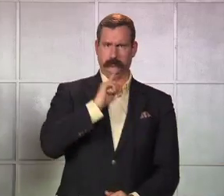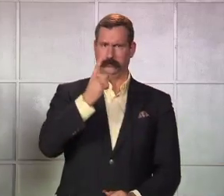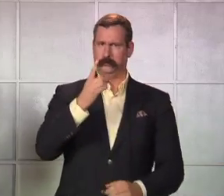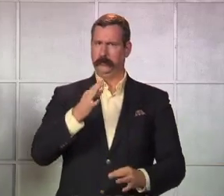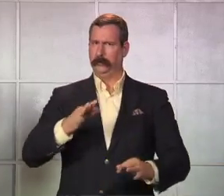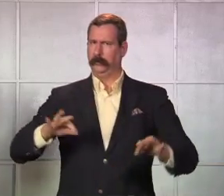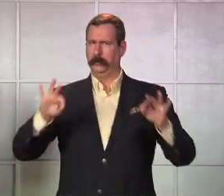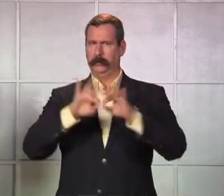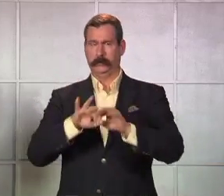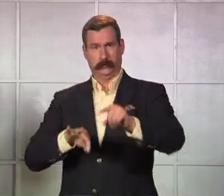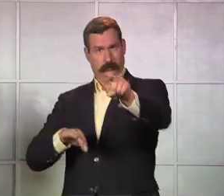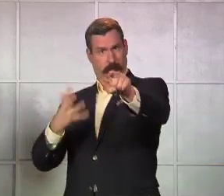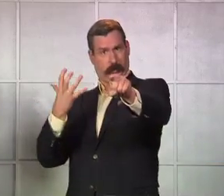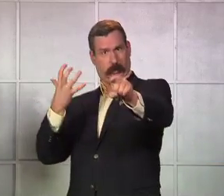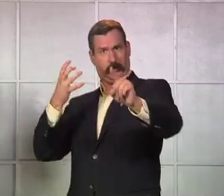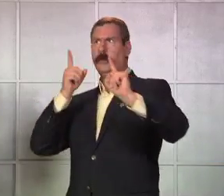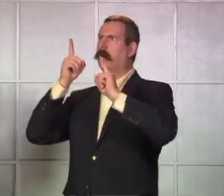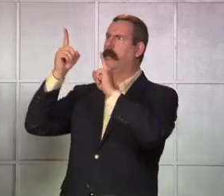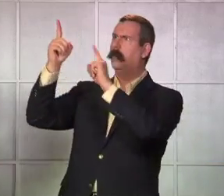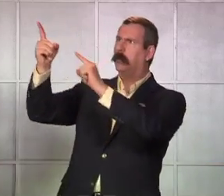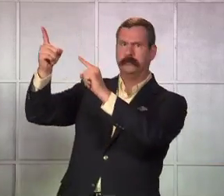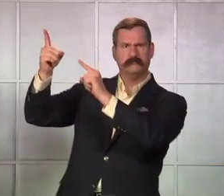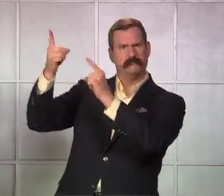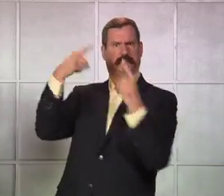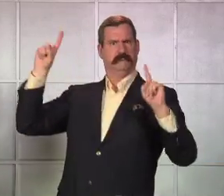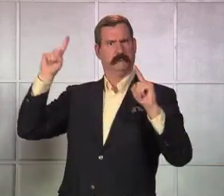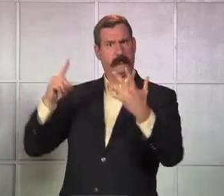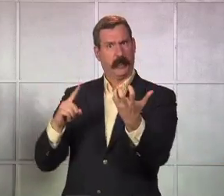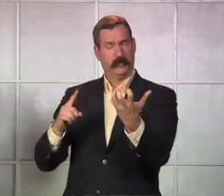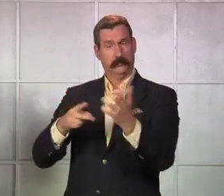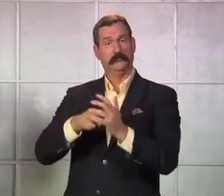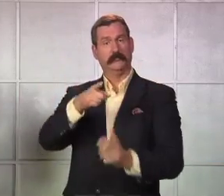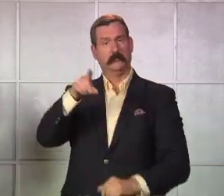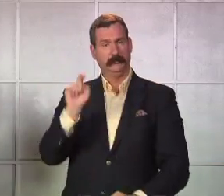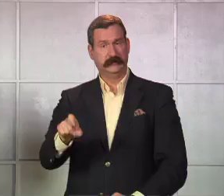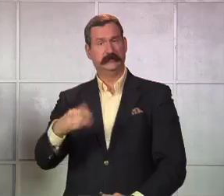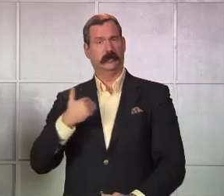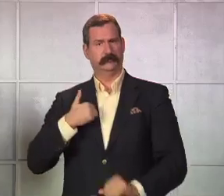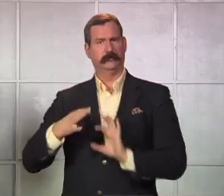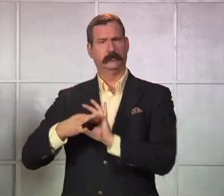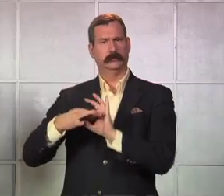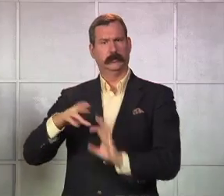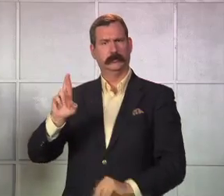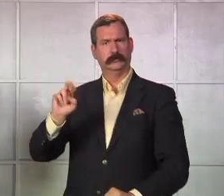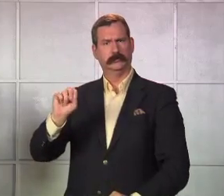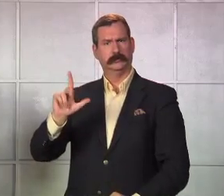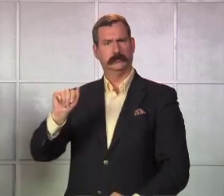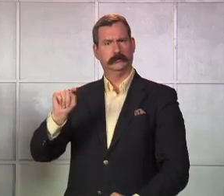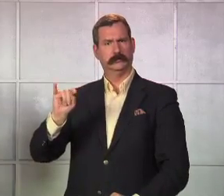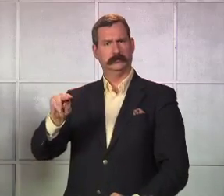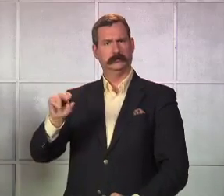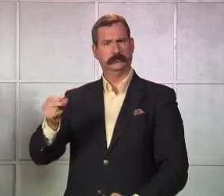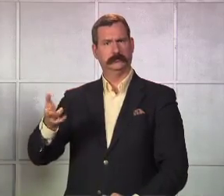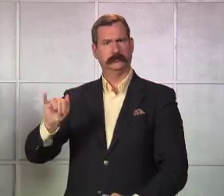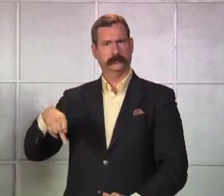which was essential. If you want to succeed in your goals, you also need to establish relationships with people within your